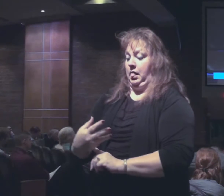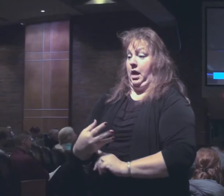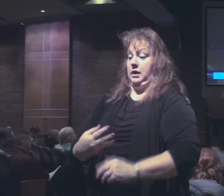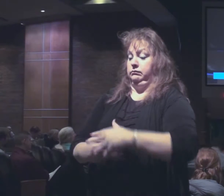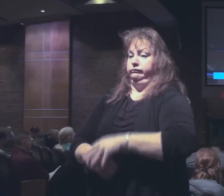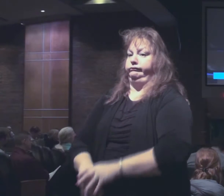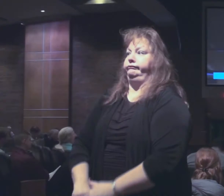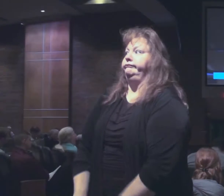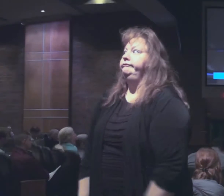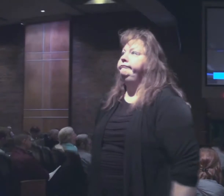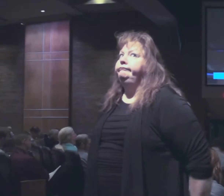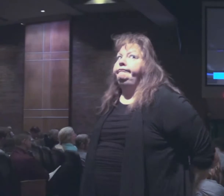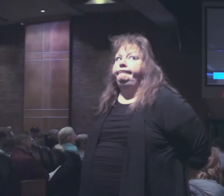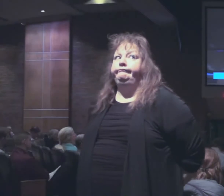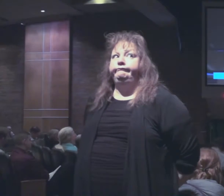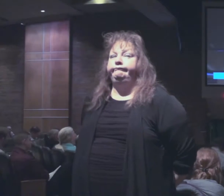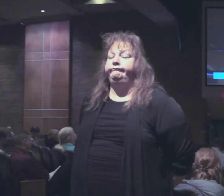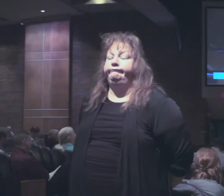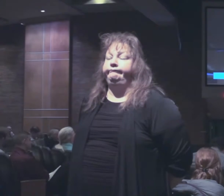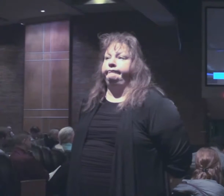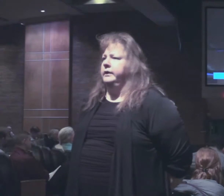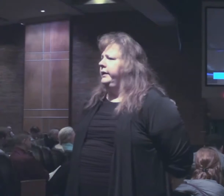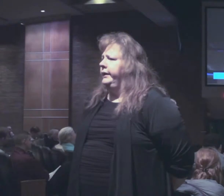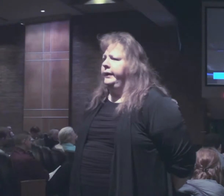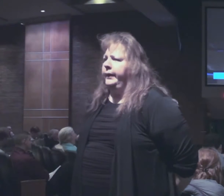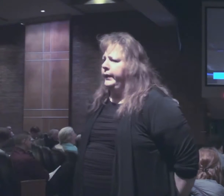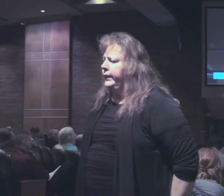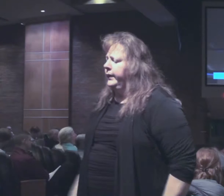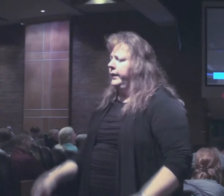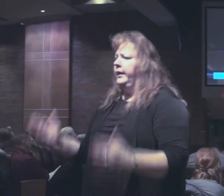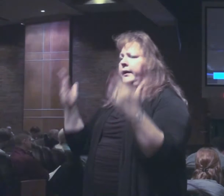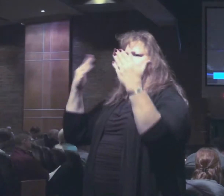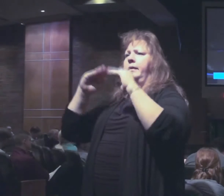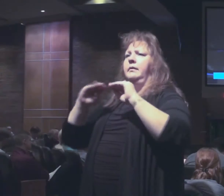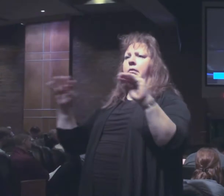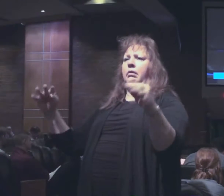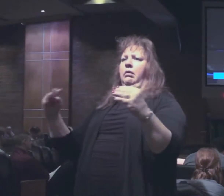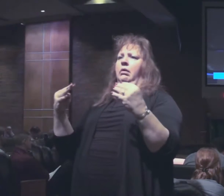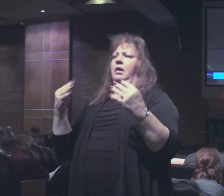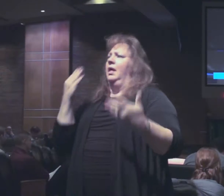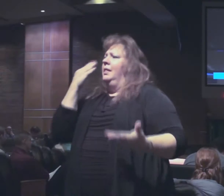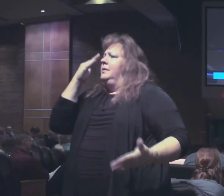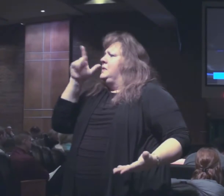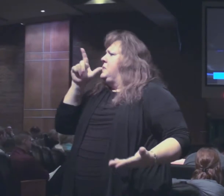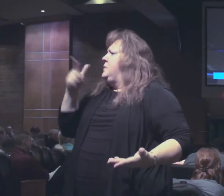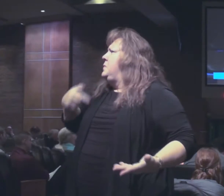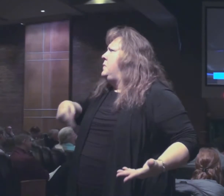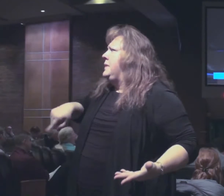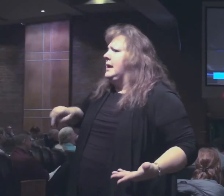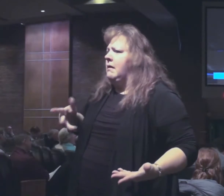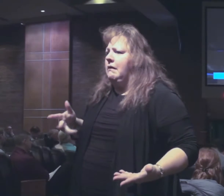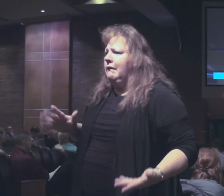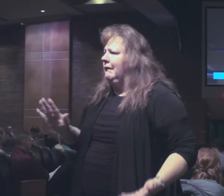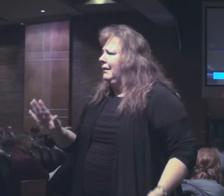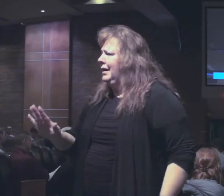a bushel so that we're disguised and they really don't know who we are.